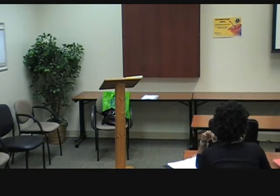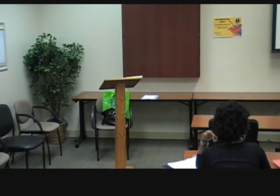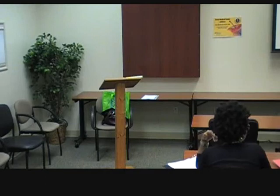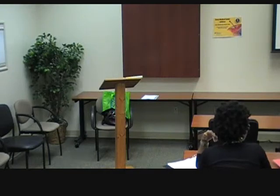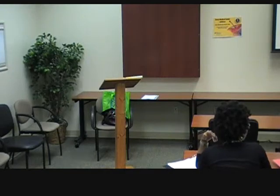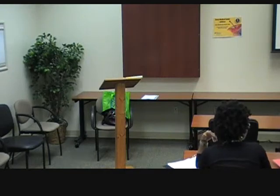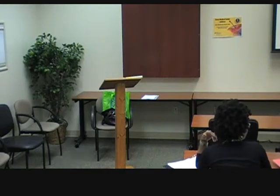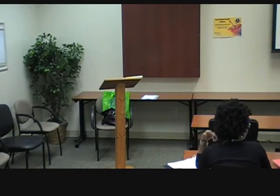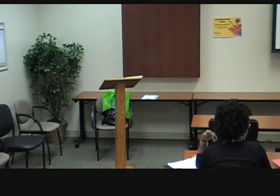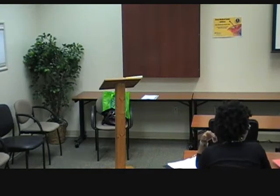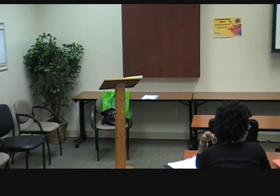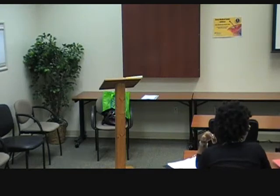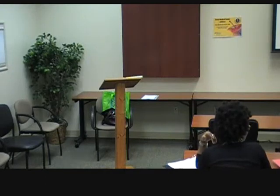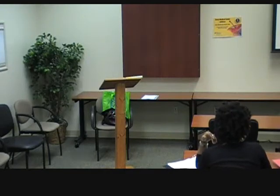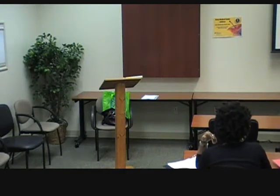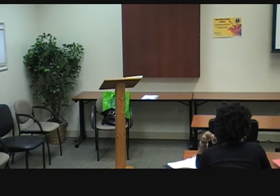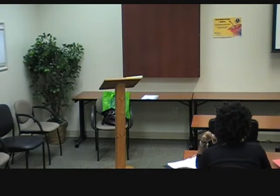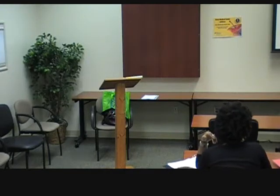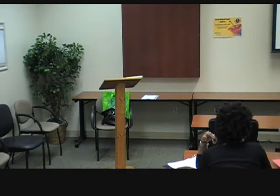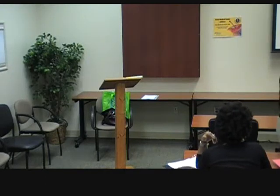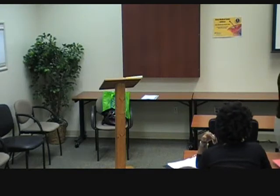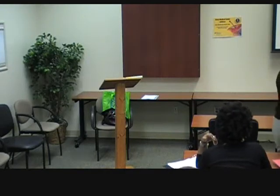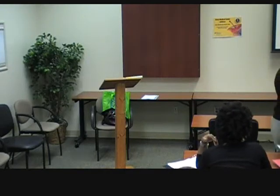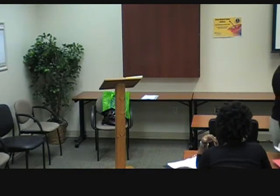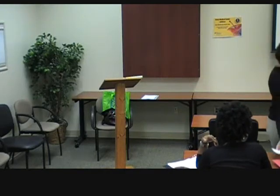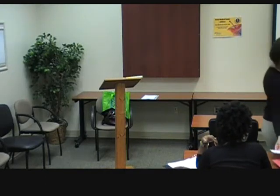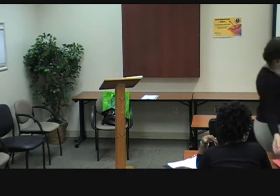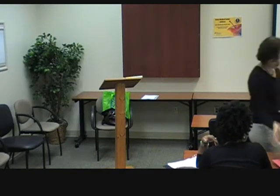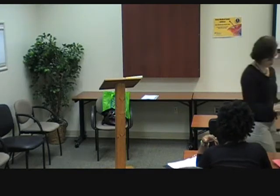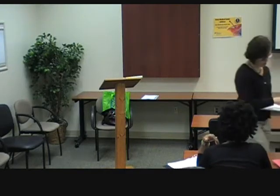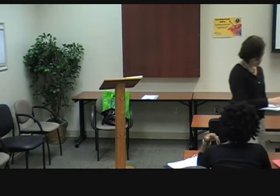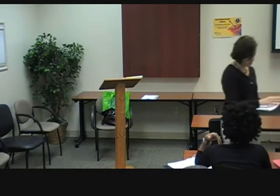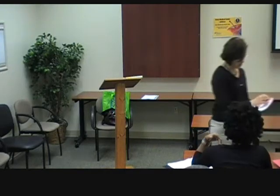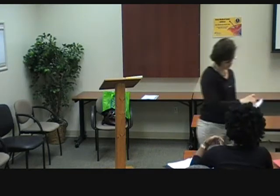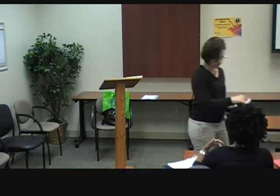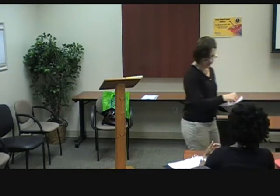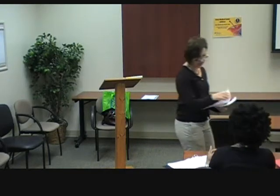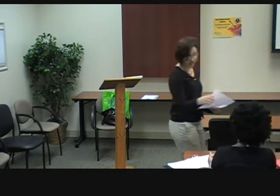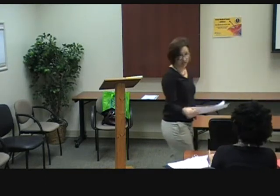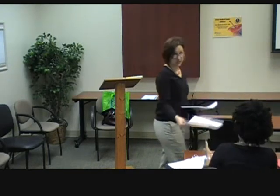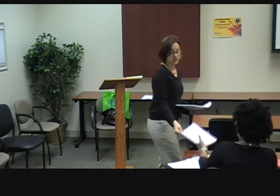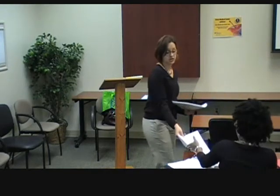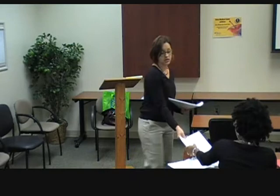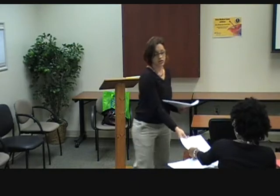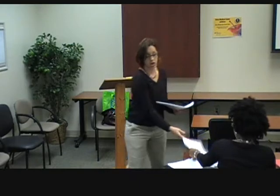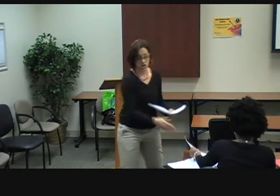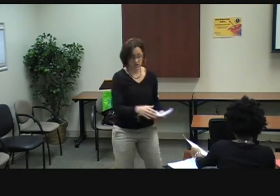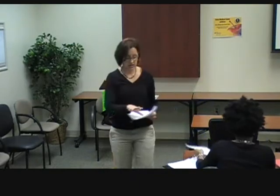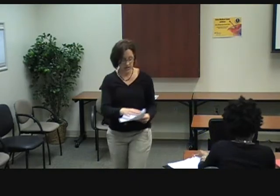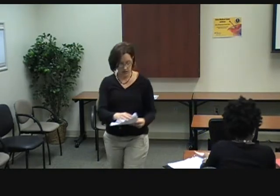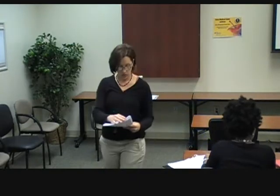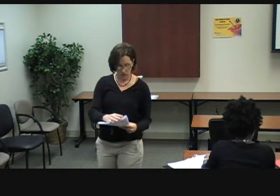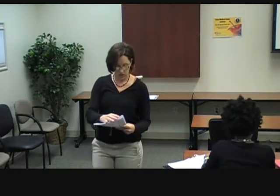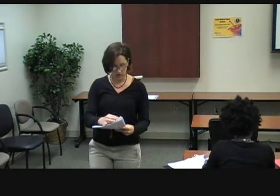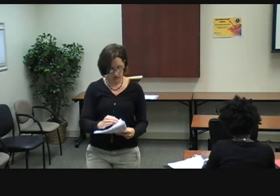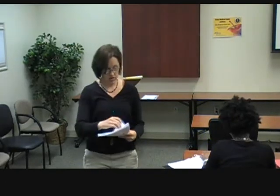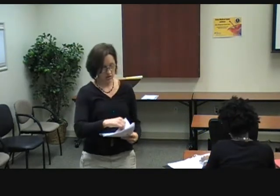You guys can get that, right? We've talked about most everything that's in here. You gonna take this one,